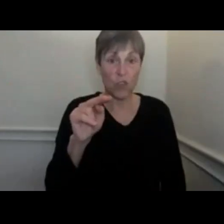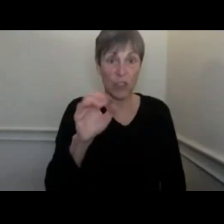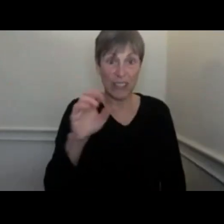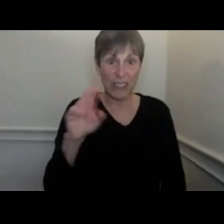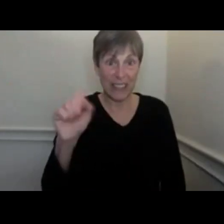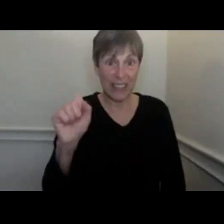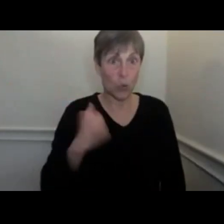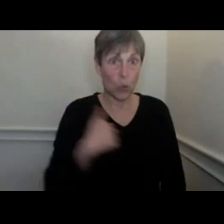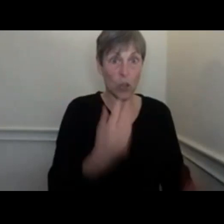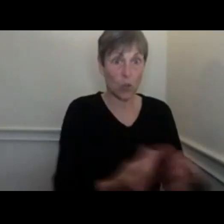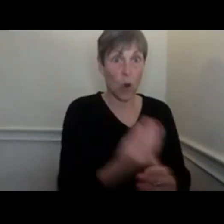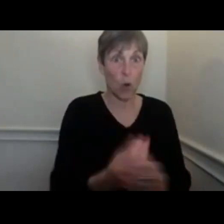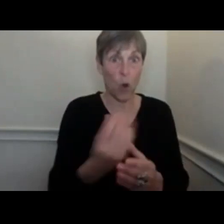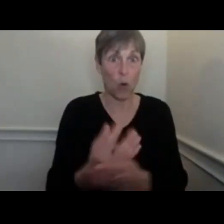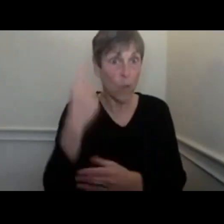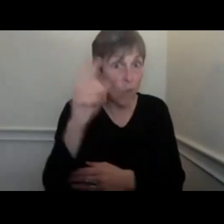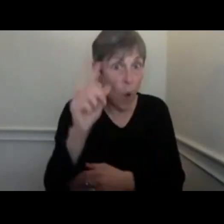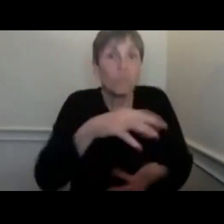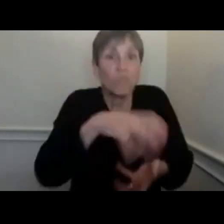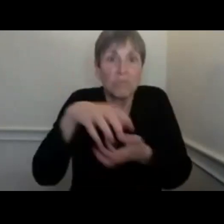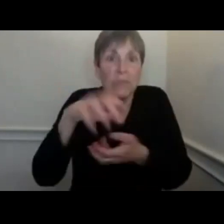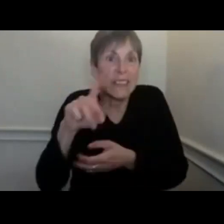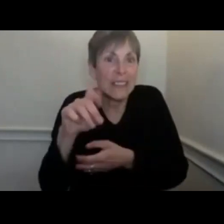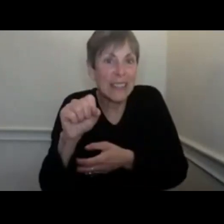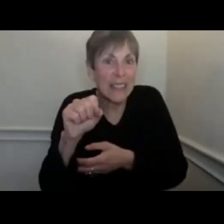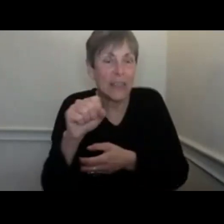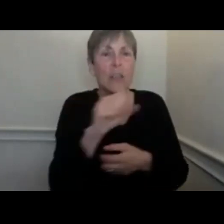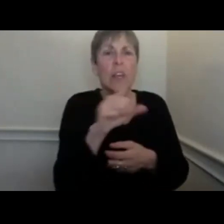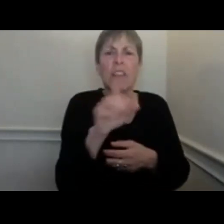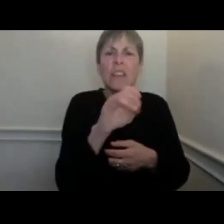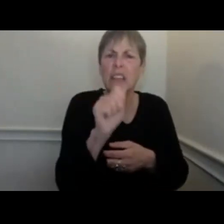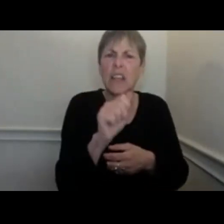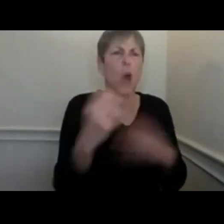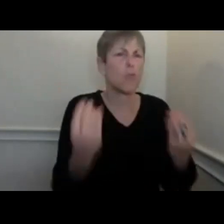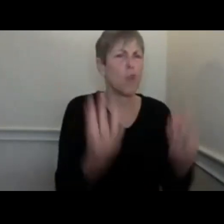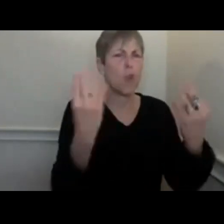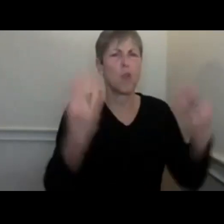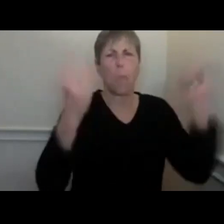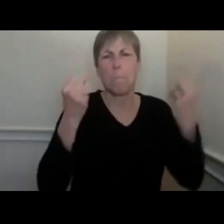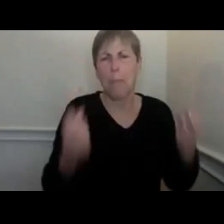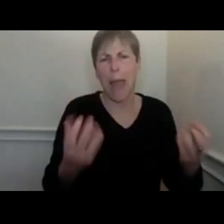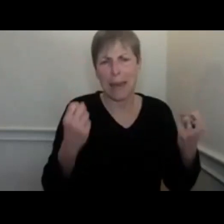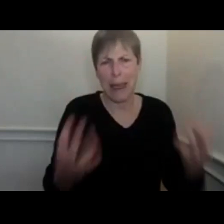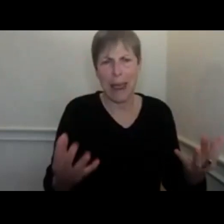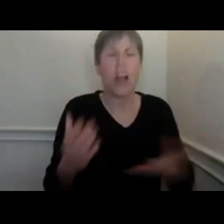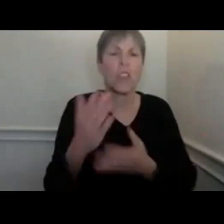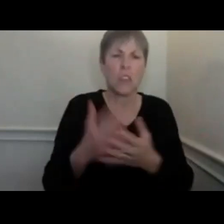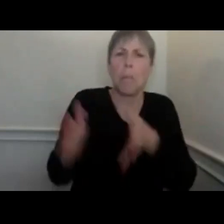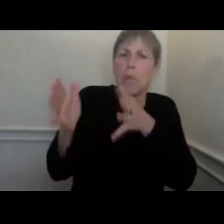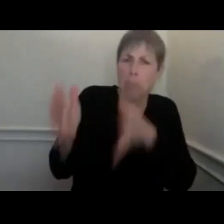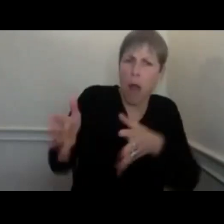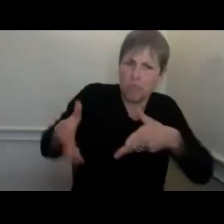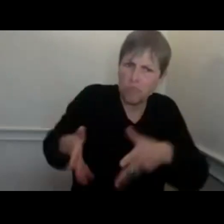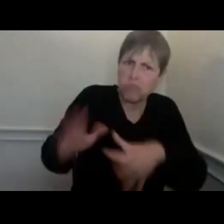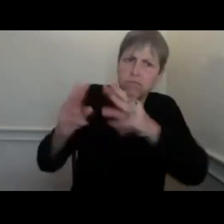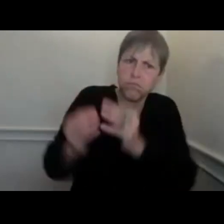these zinnias going gangbusters, and then they continue to flower, but because a lot of them are then allowed to go fully and